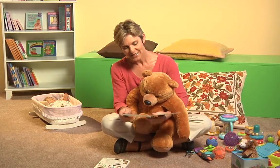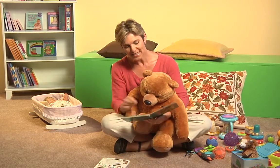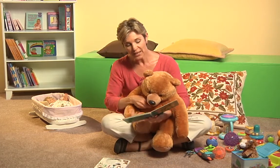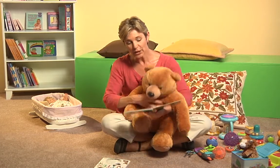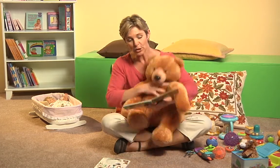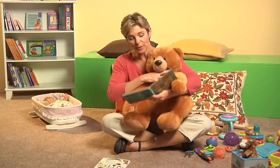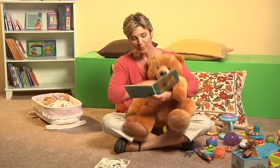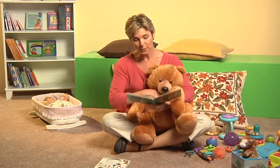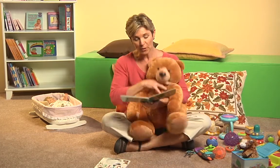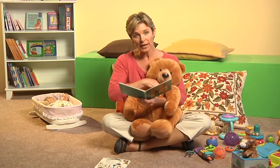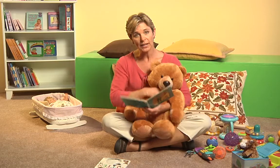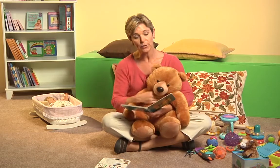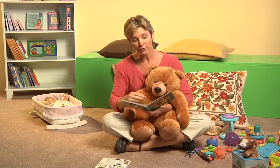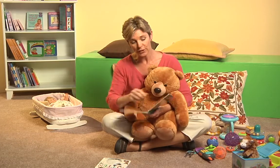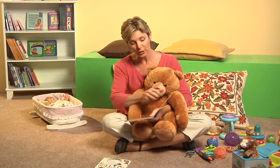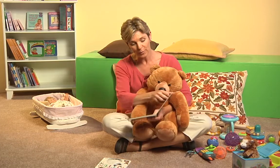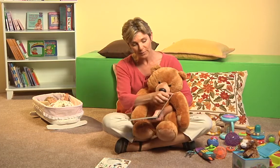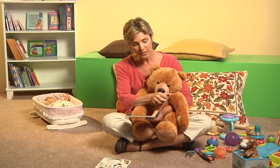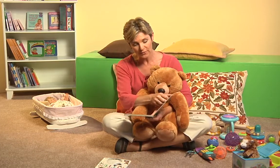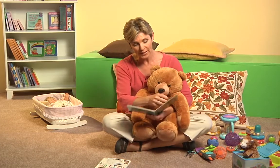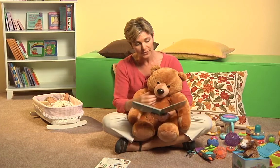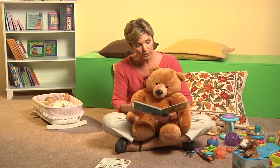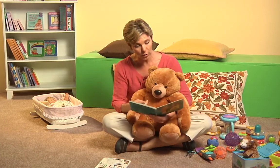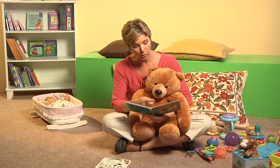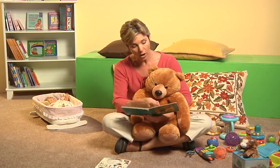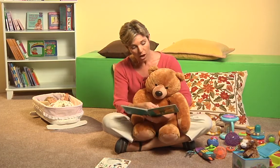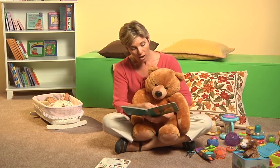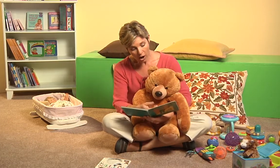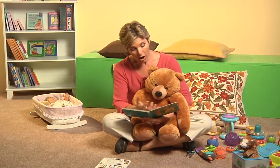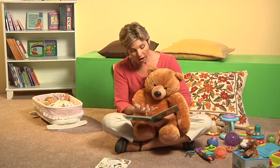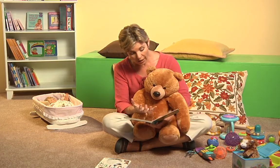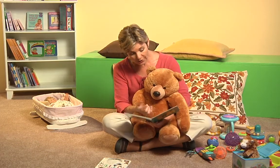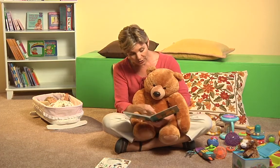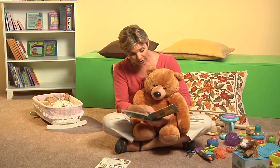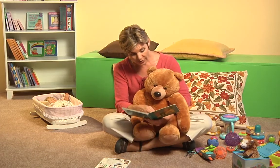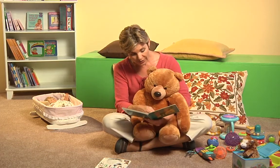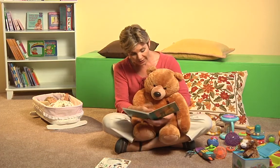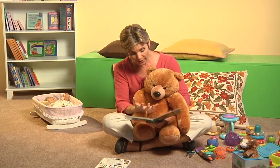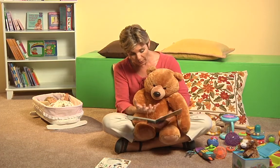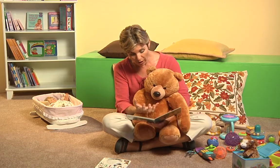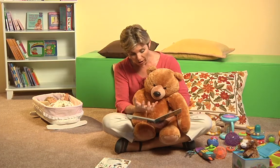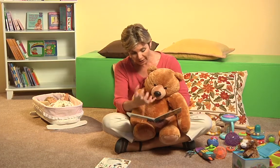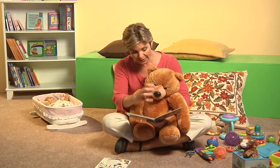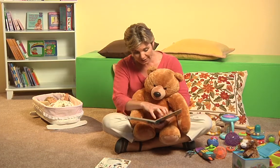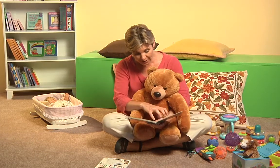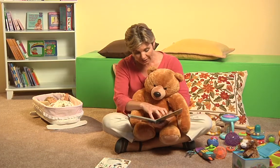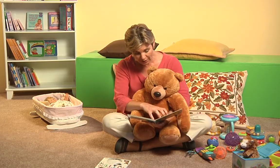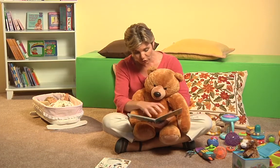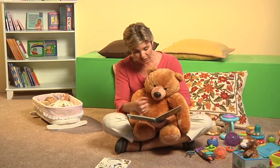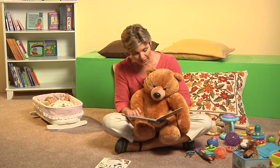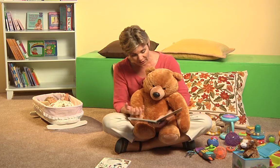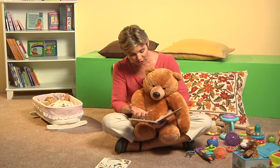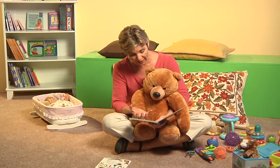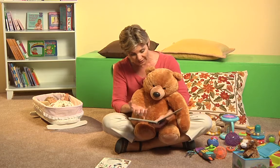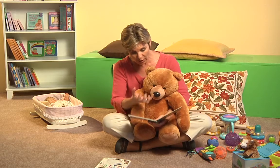sign on your baby's body or in front of your baby's face. So, hot, that's some hot tea. You shouldn't touch that, it's